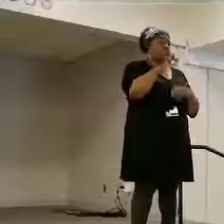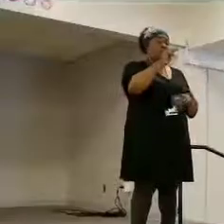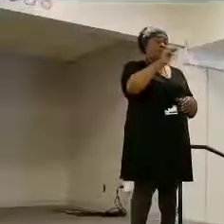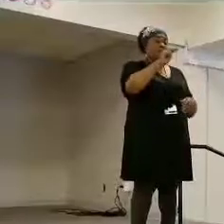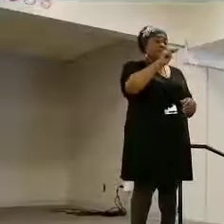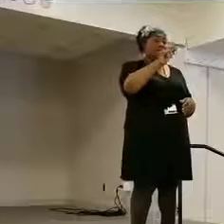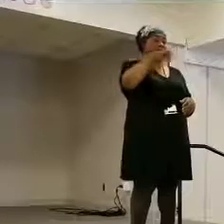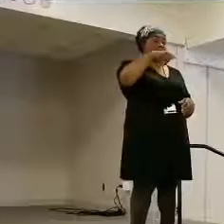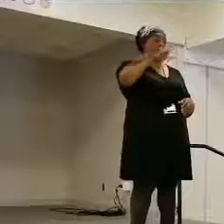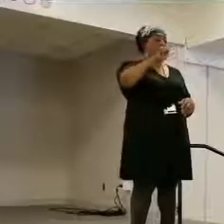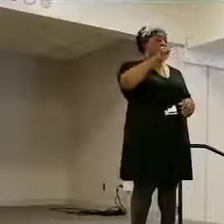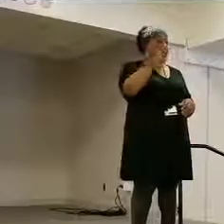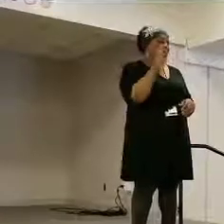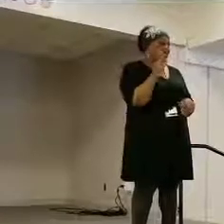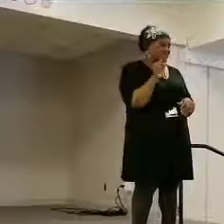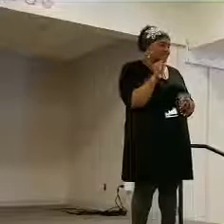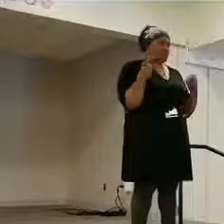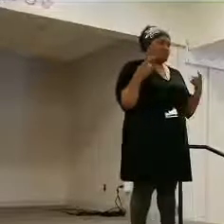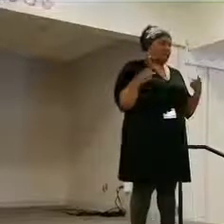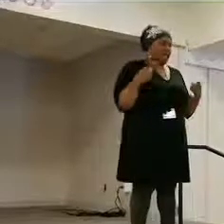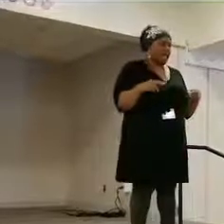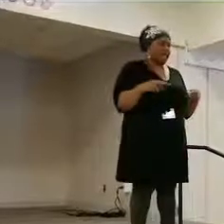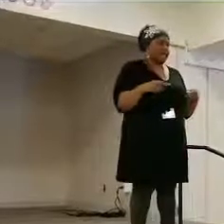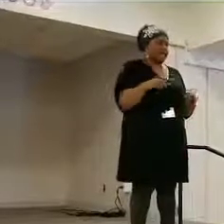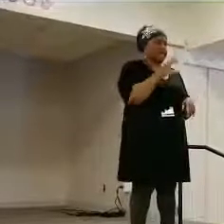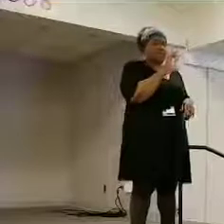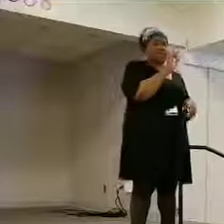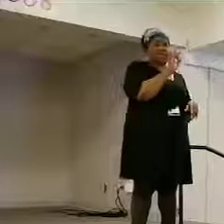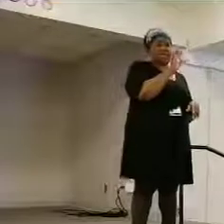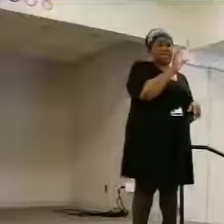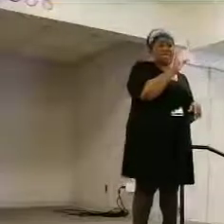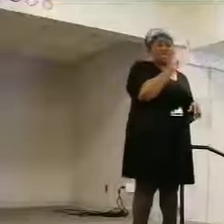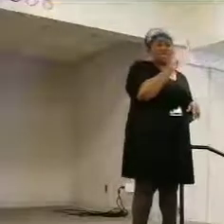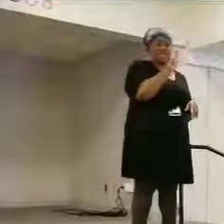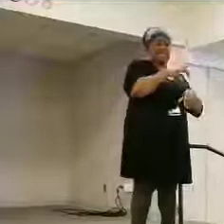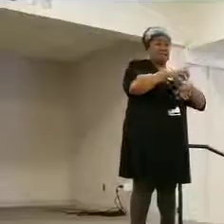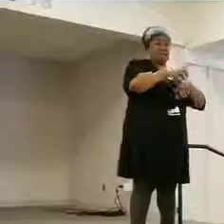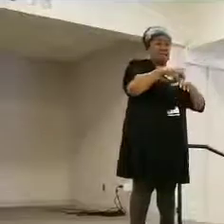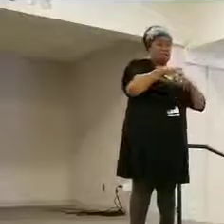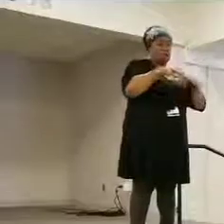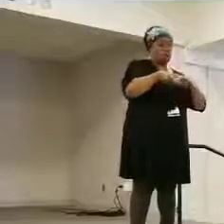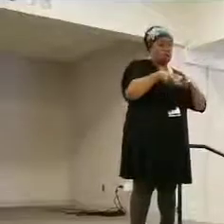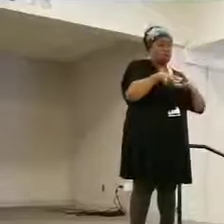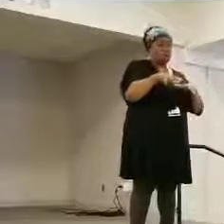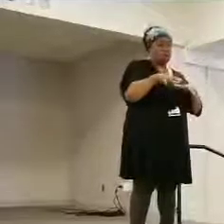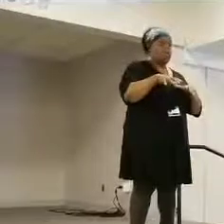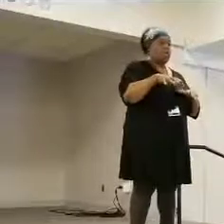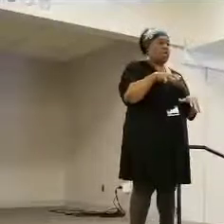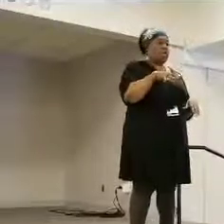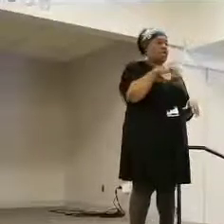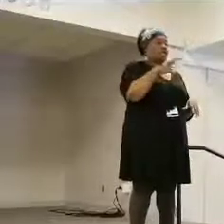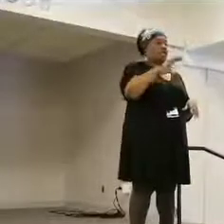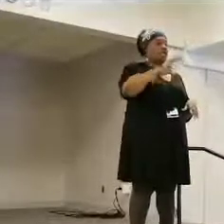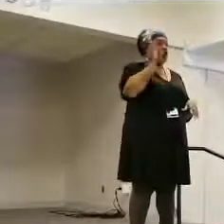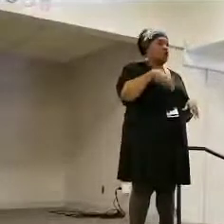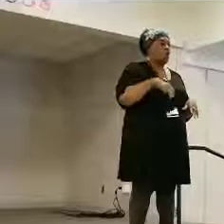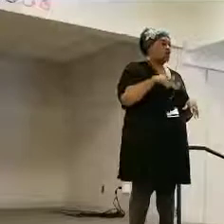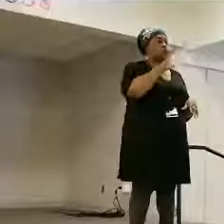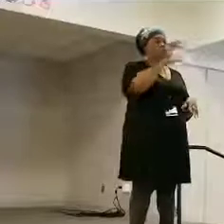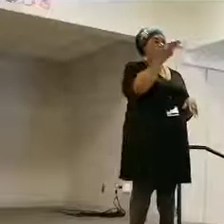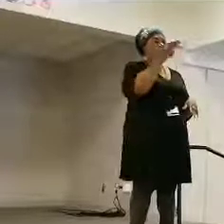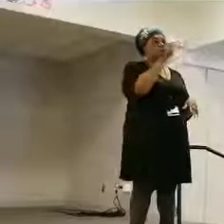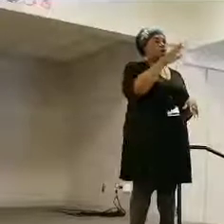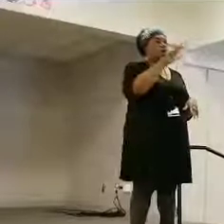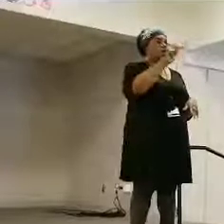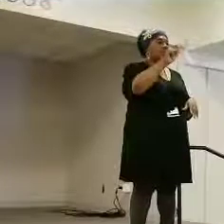A great example is the 1886 earthquake in Charleston. Finally, the most